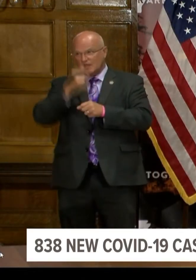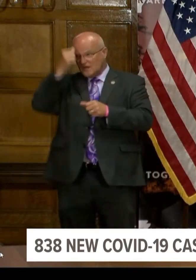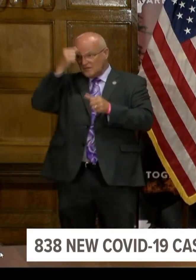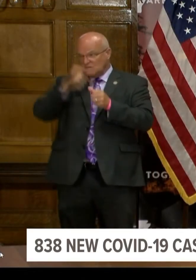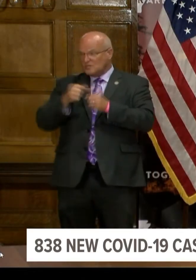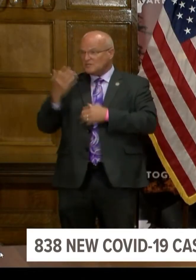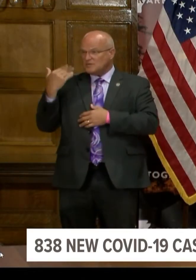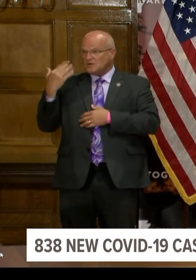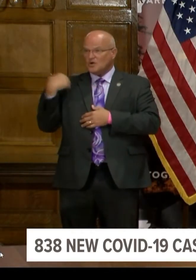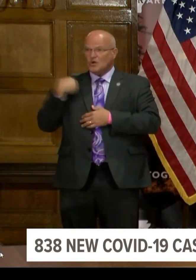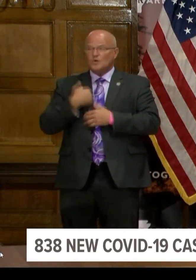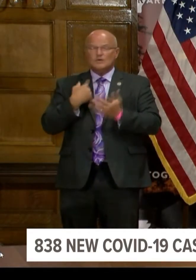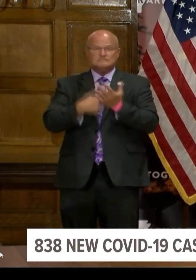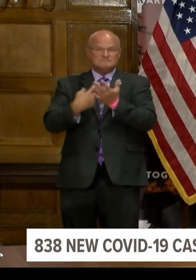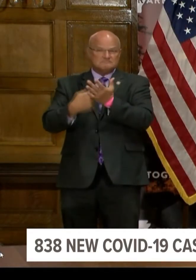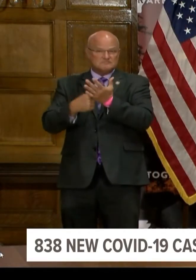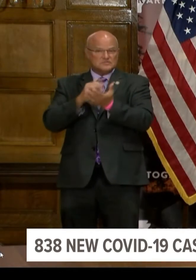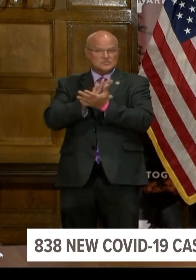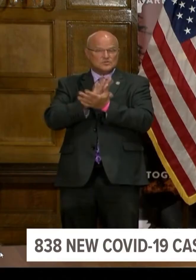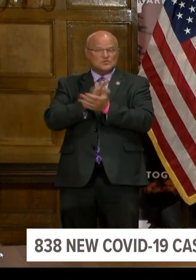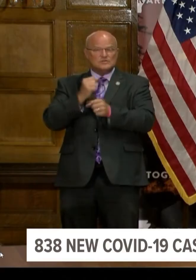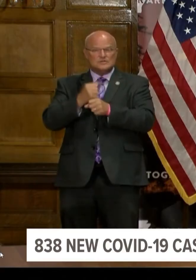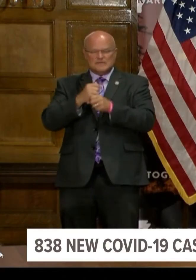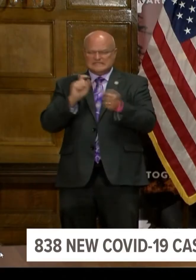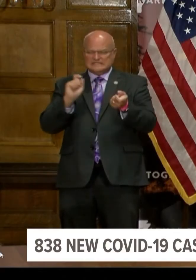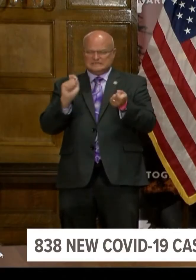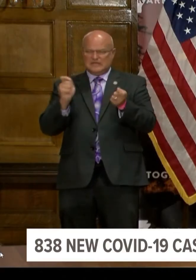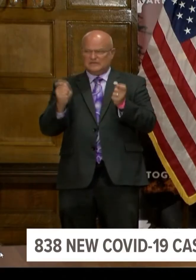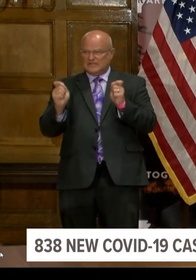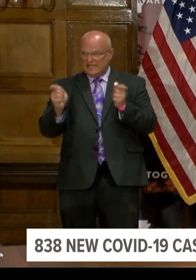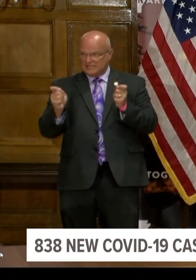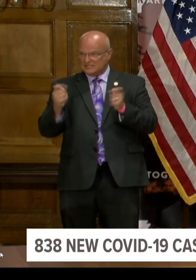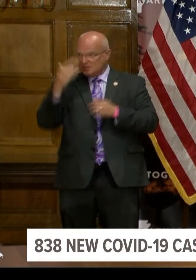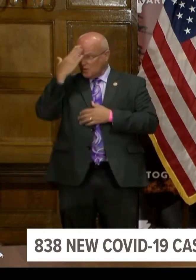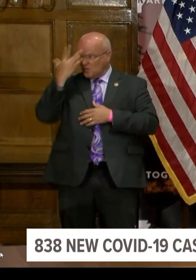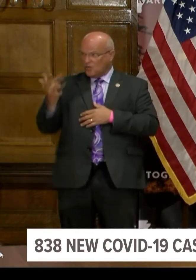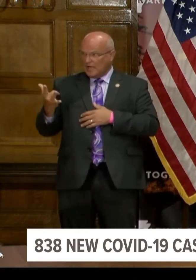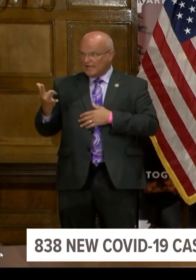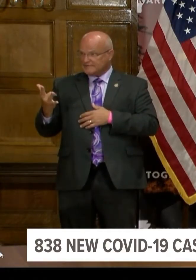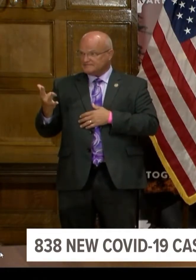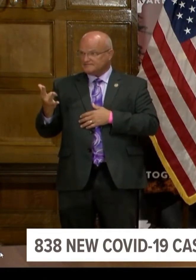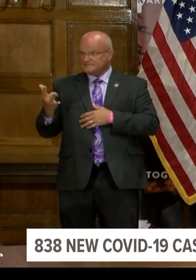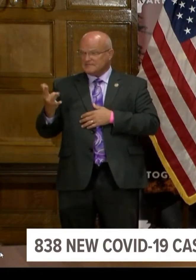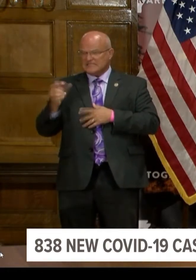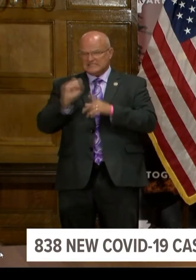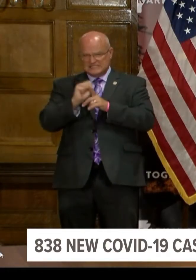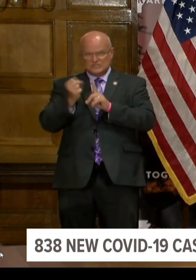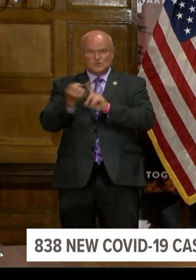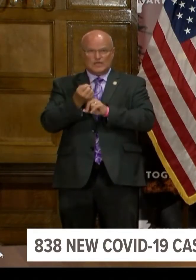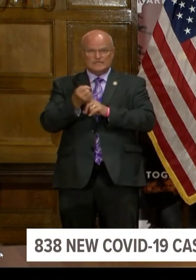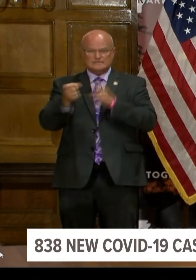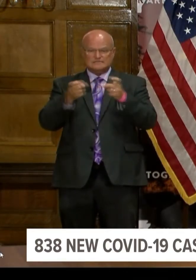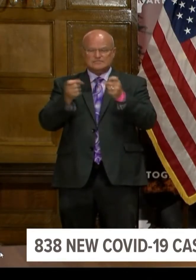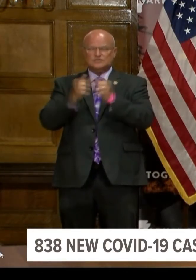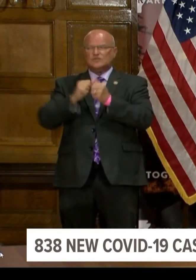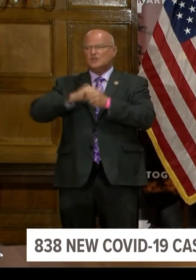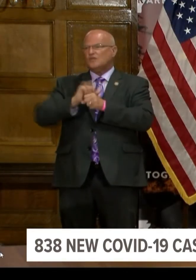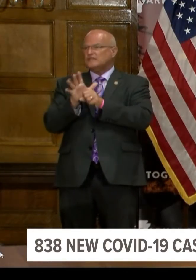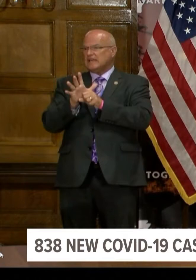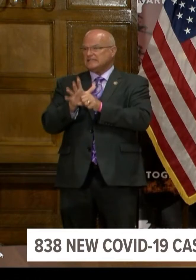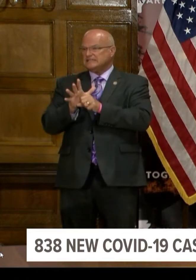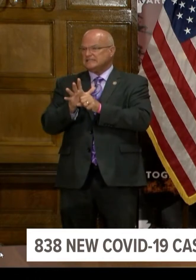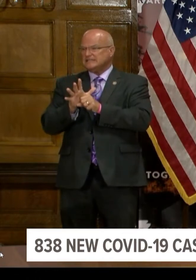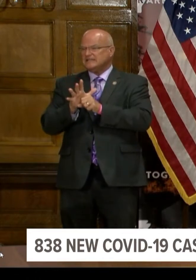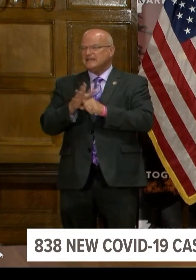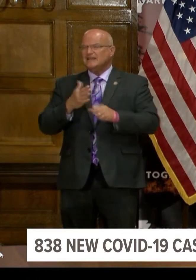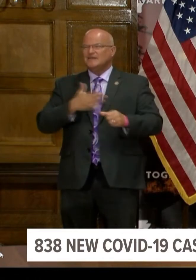week, we discussed some schools that had to make some modifications because of situations dealing with COVID-19. I'm happy